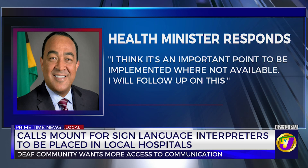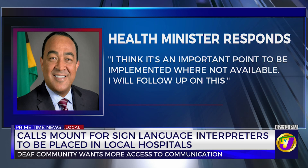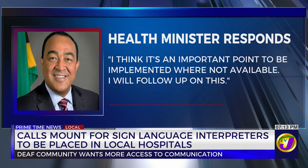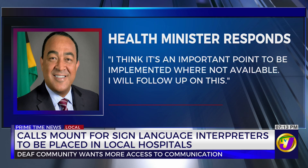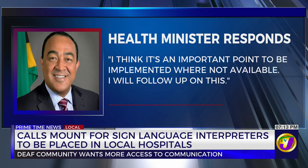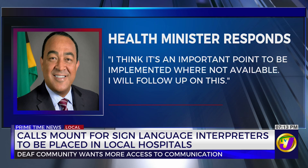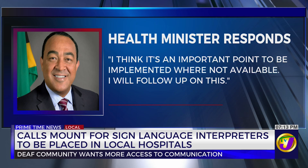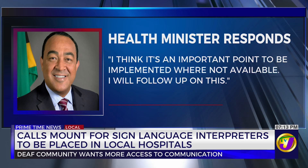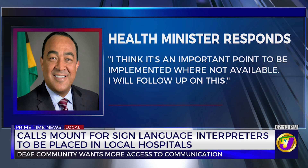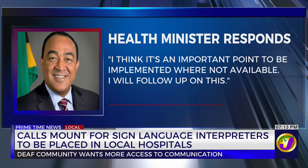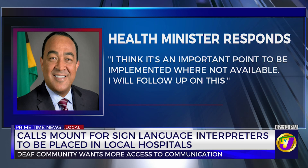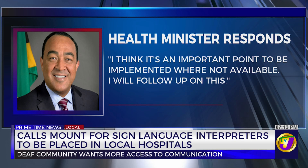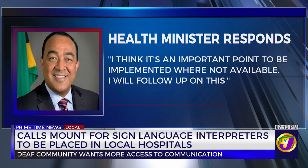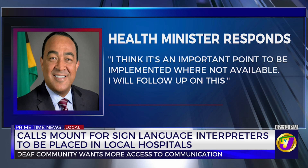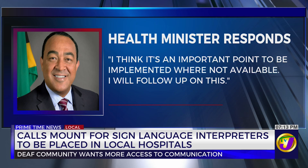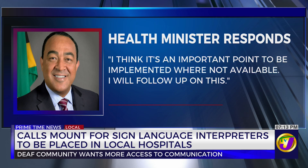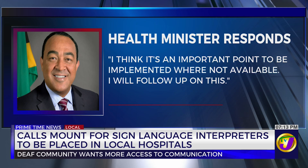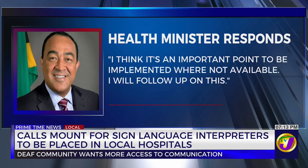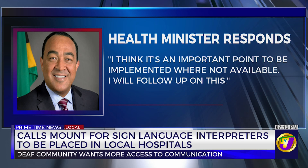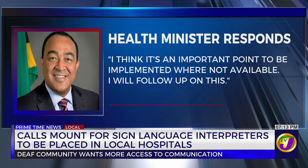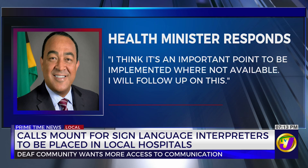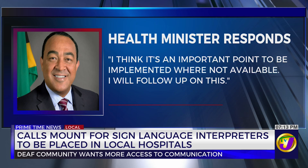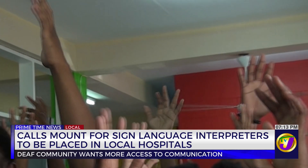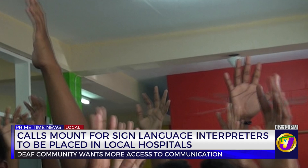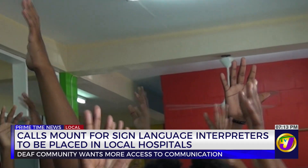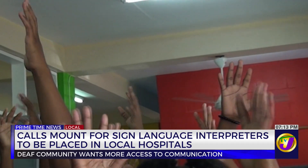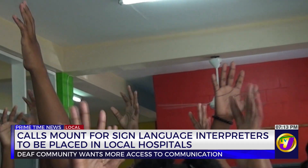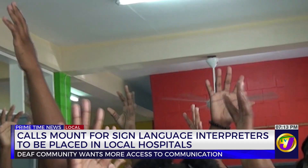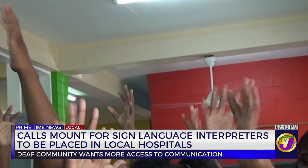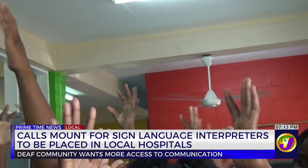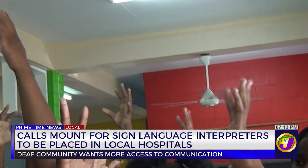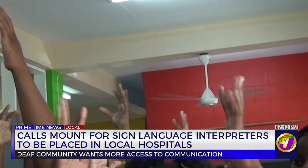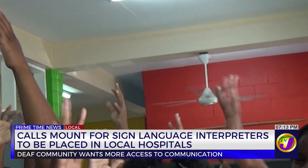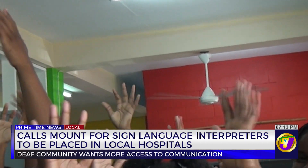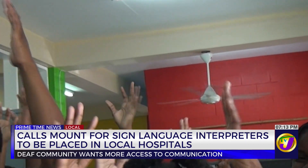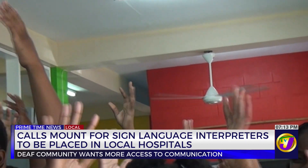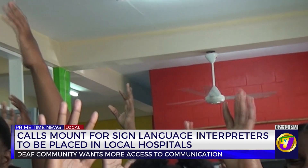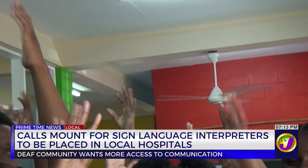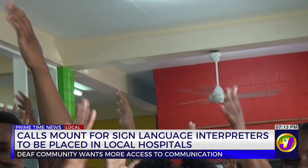Dr. Christopher Tufton said he will look into it. Moy Harriet, TVJ News.